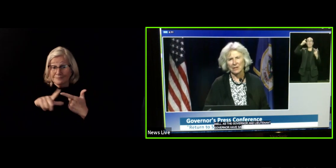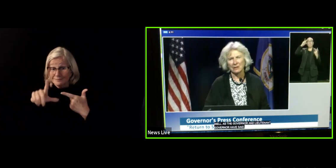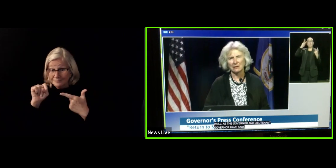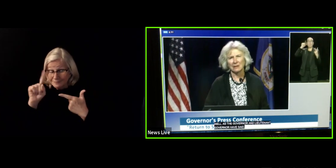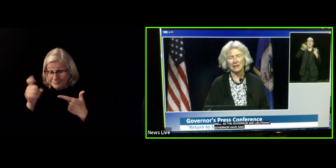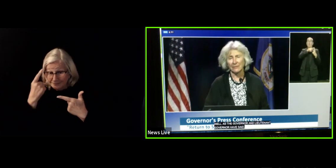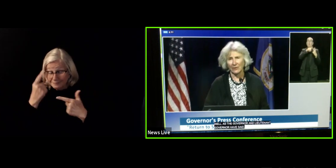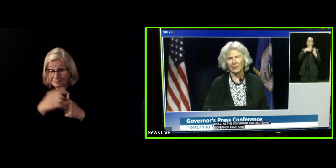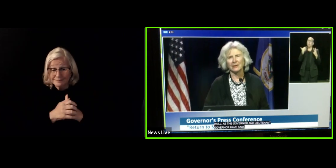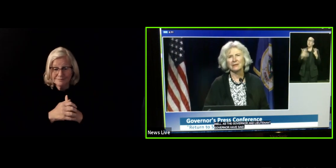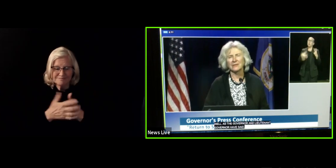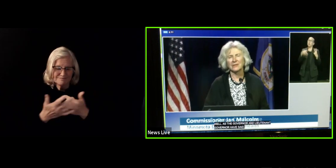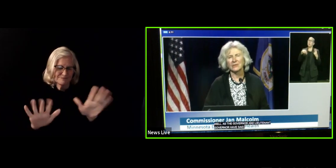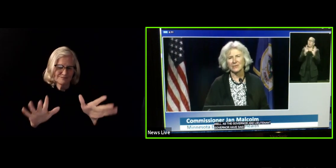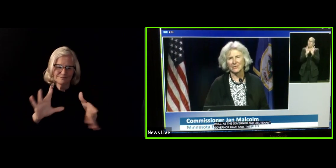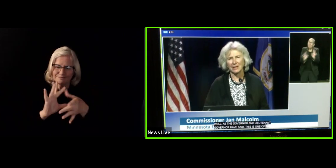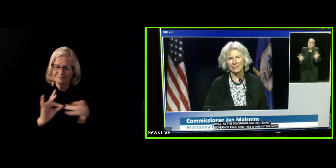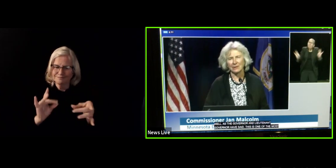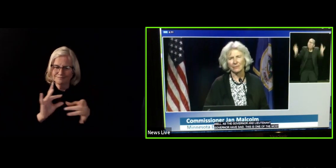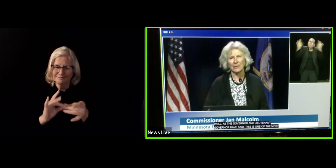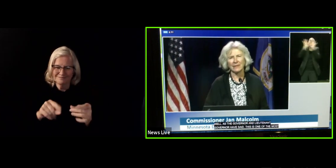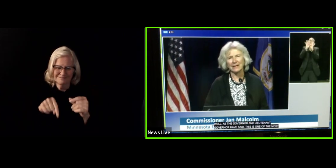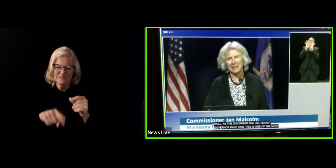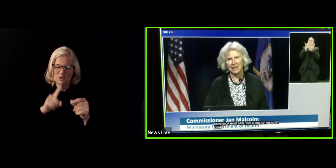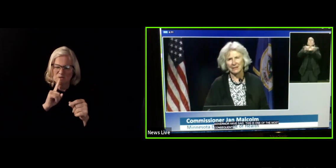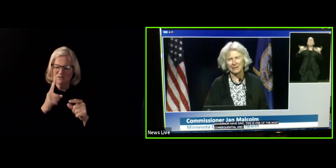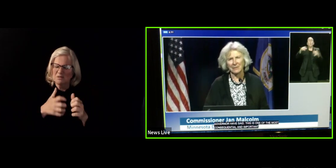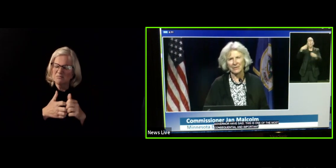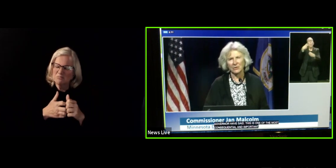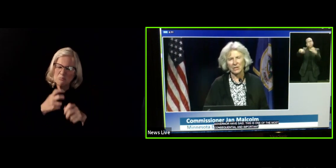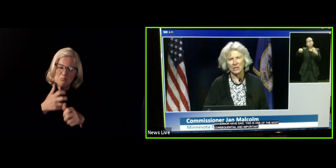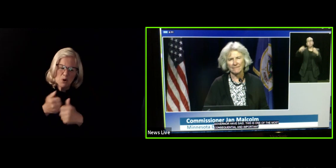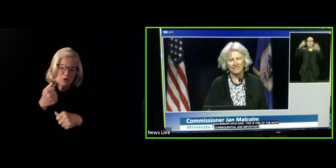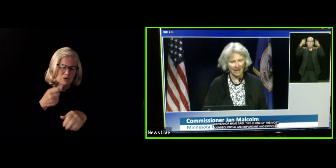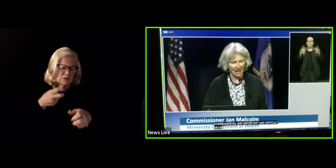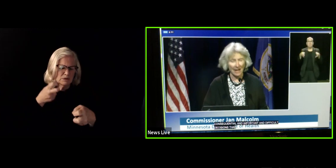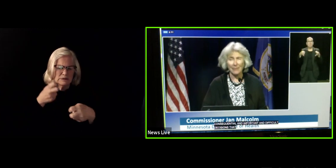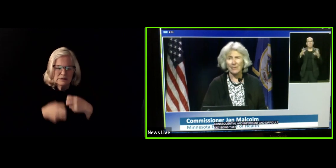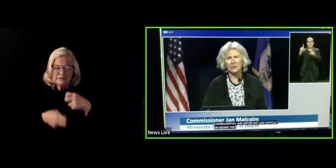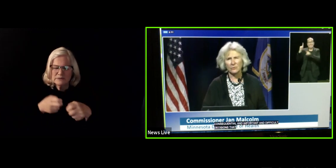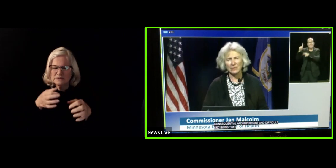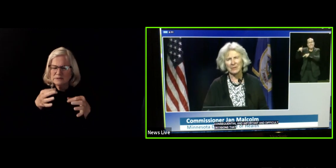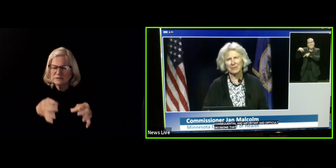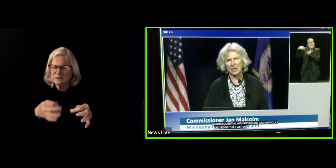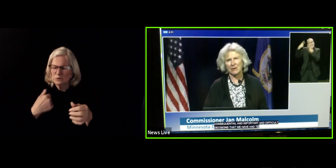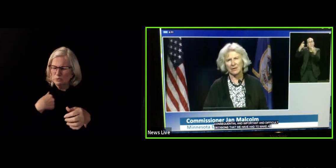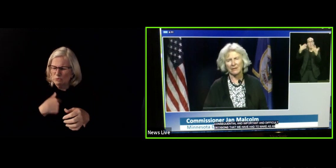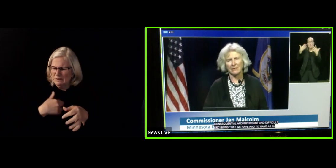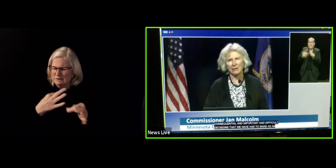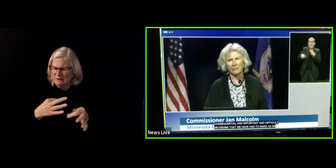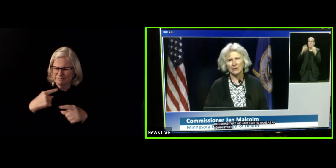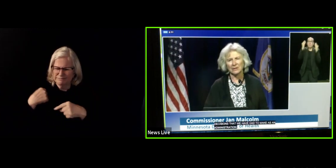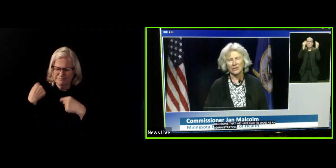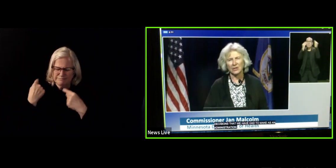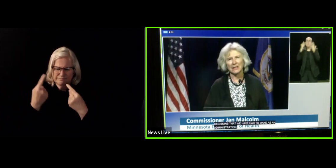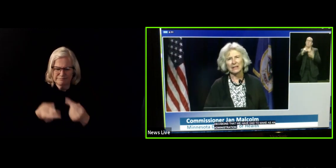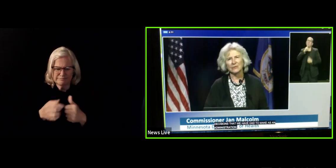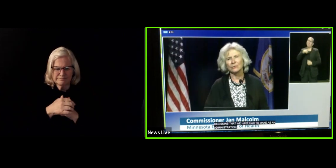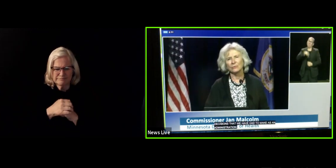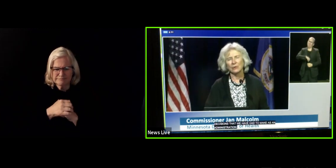important and difficult decisions that we have had to make as an administration. I am extremely proud of the hard work that's